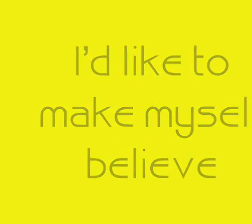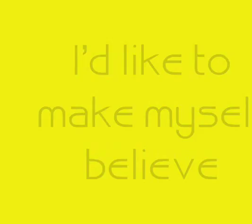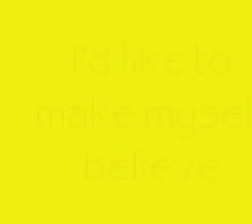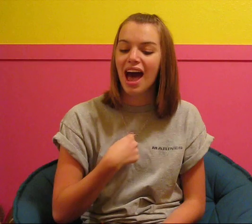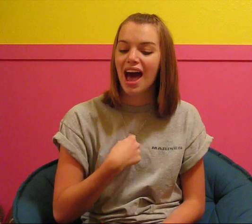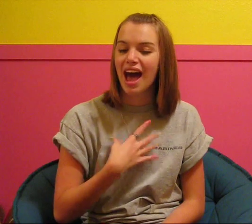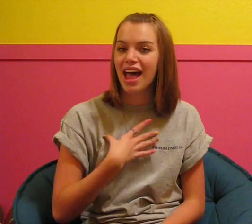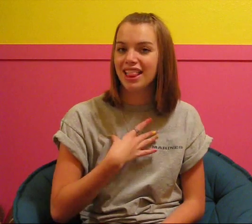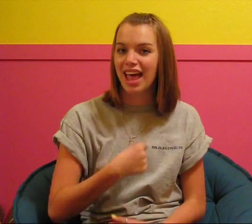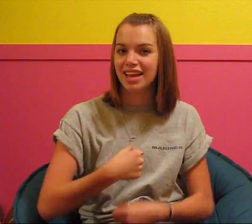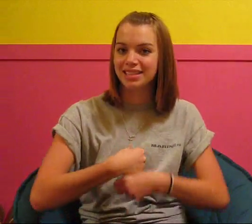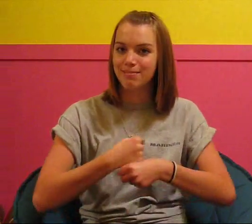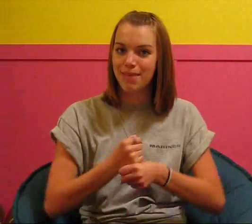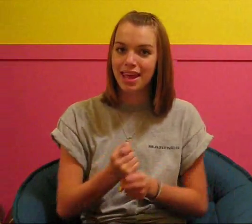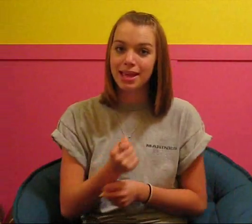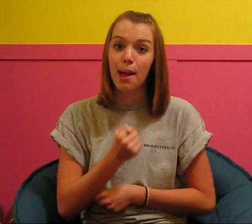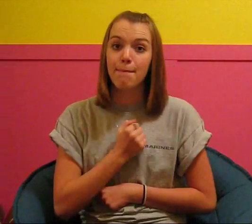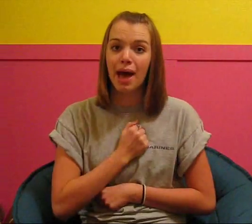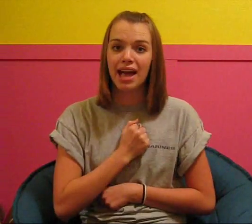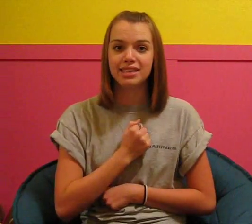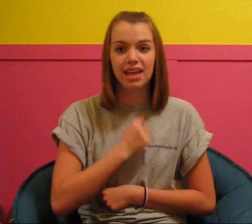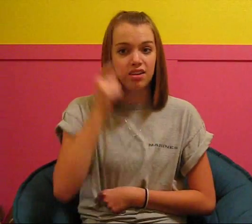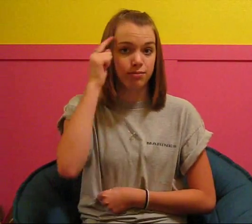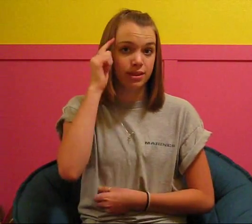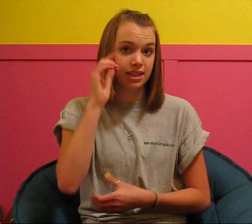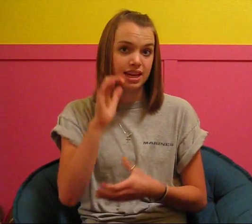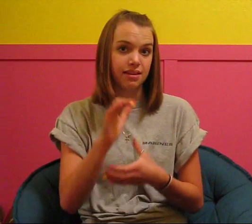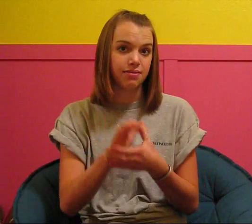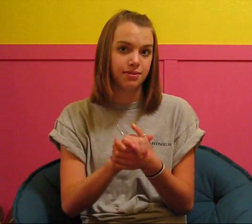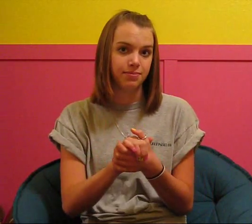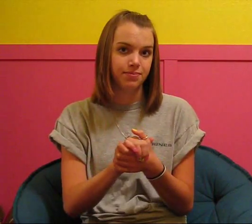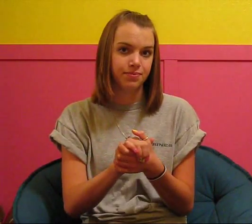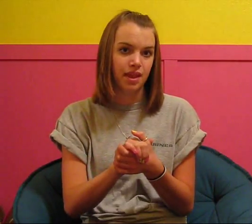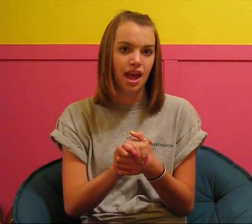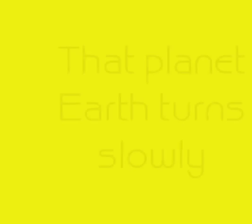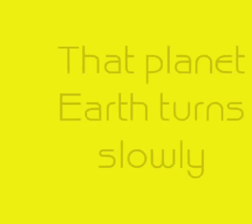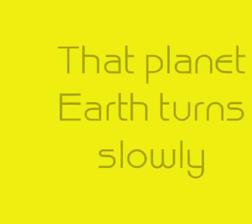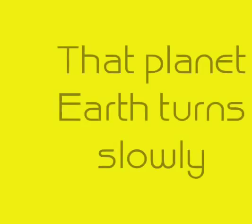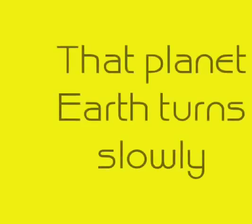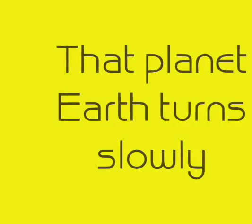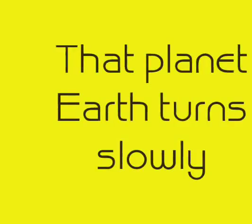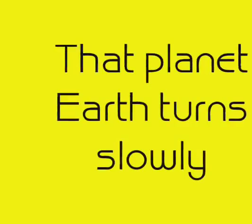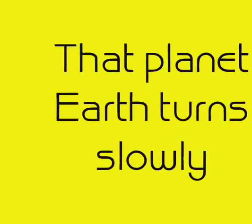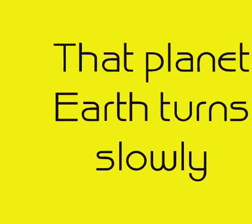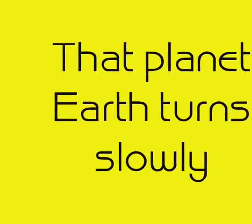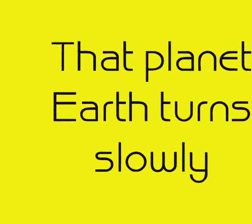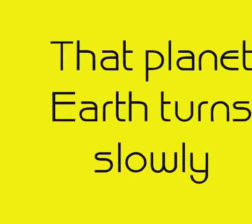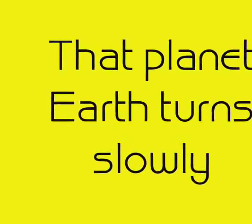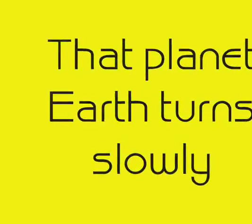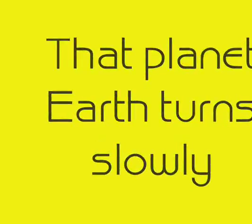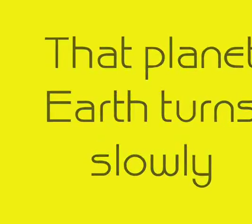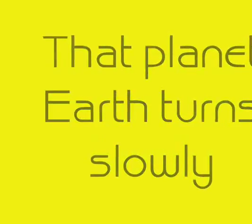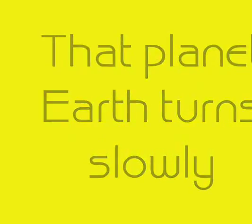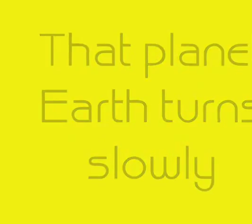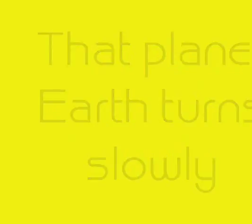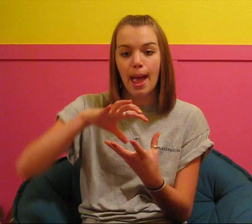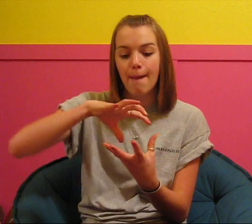I like to make myself believe that